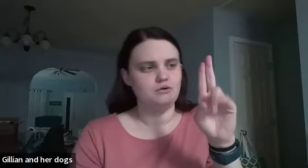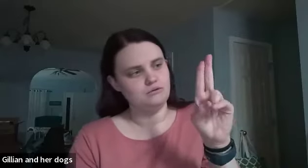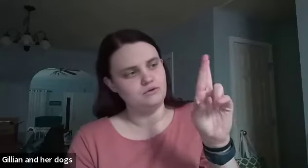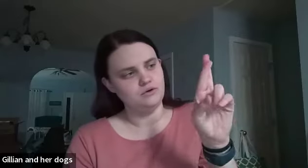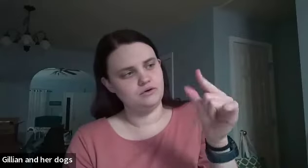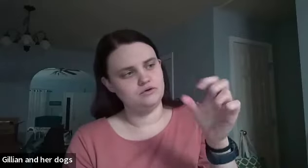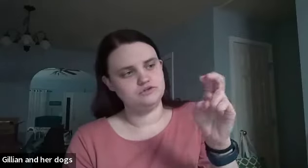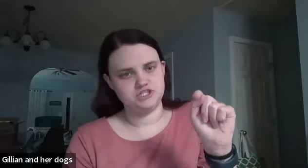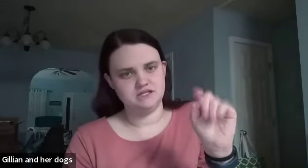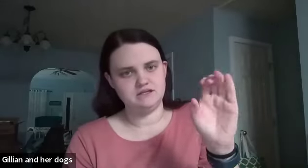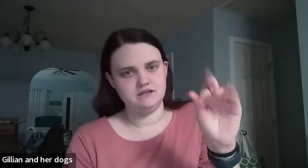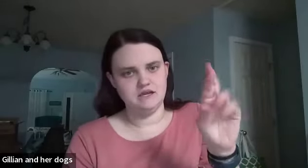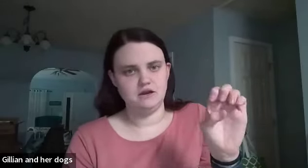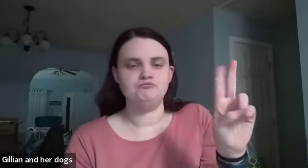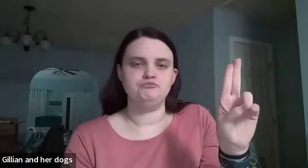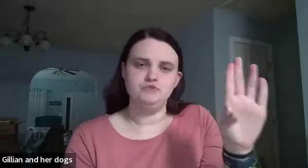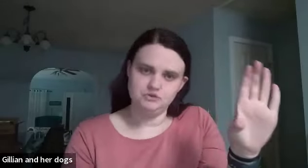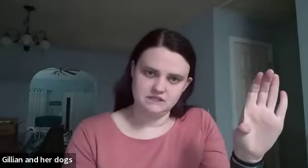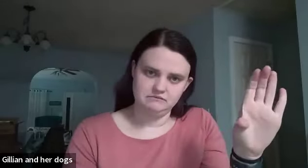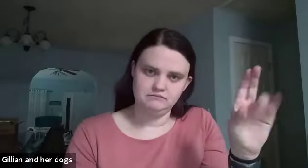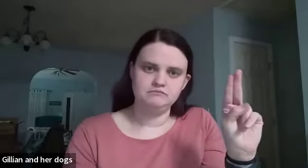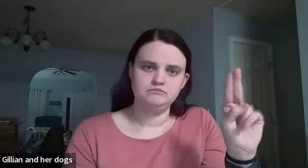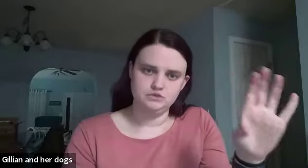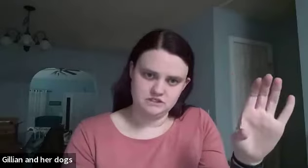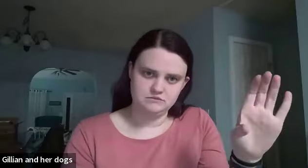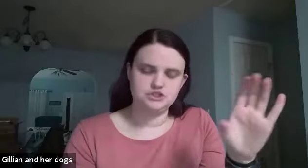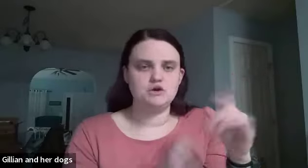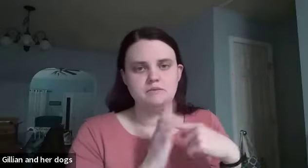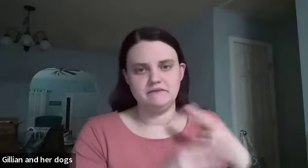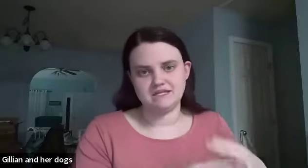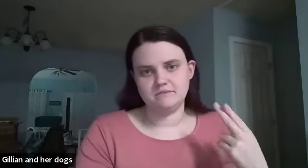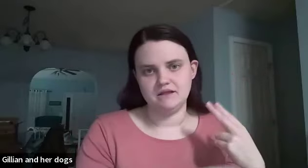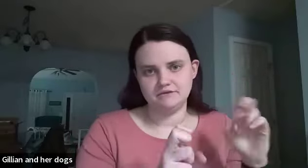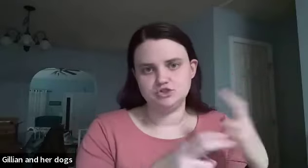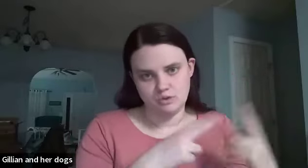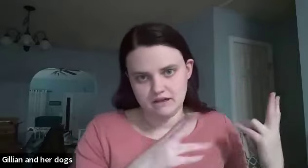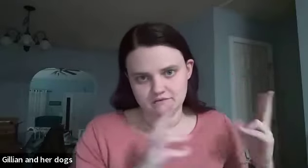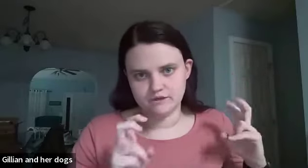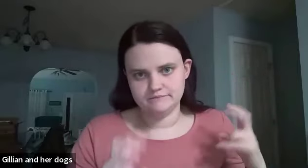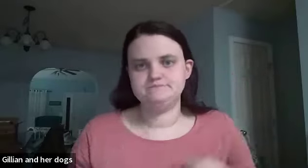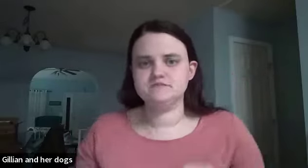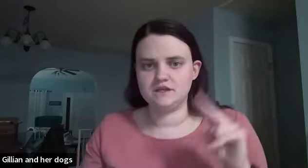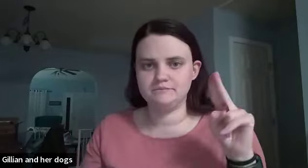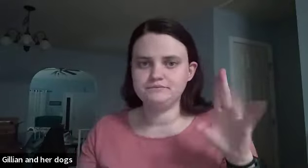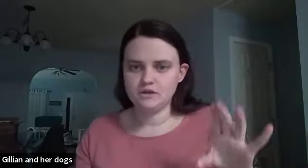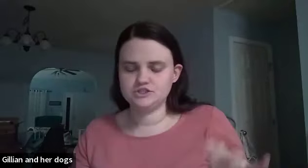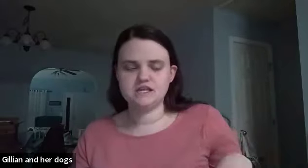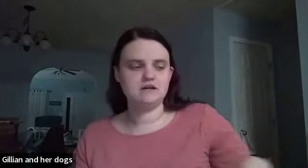go urgent care, UC, UC, to show them like that's my like shorthand for it. So, urgent